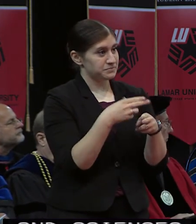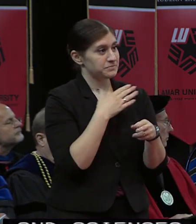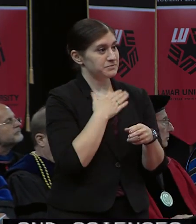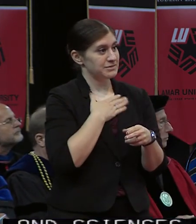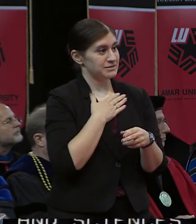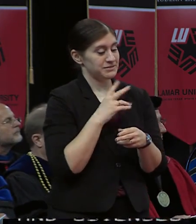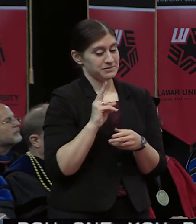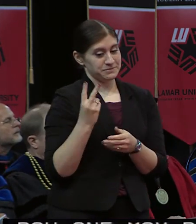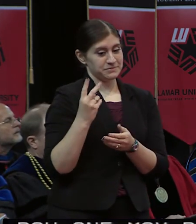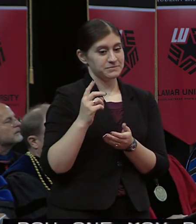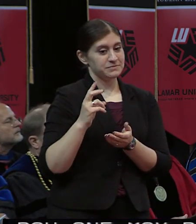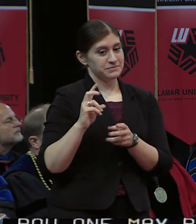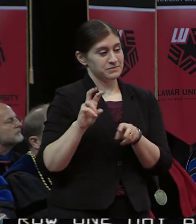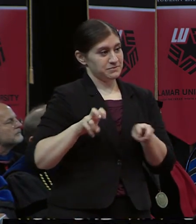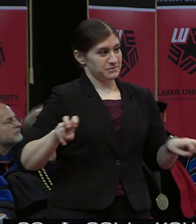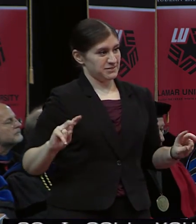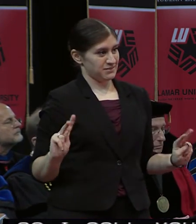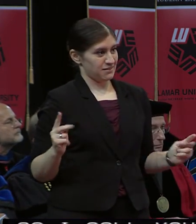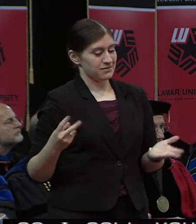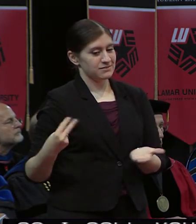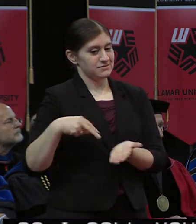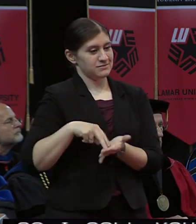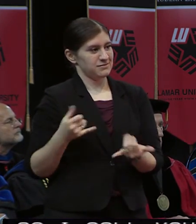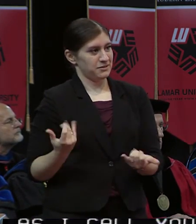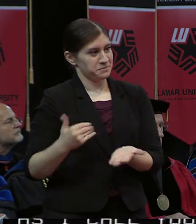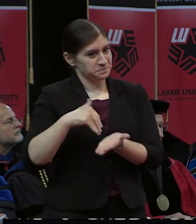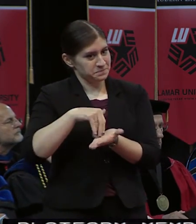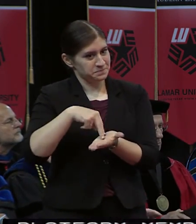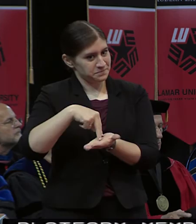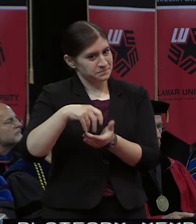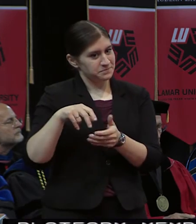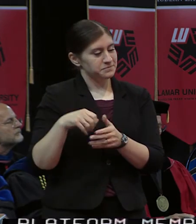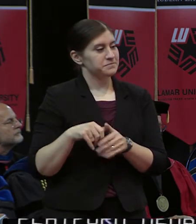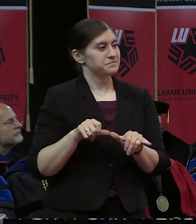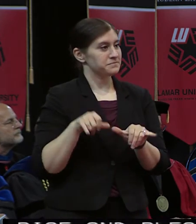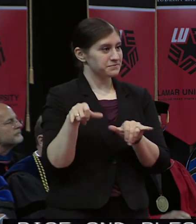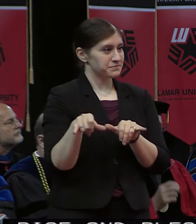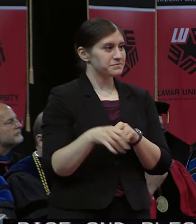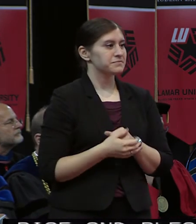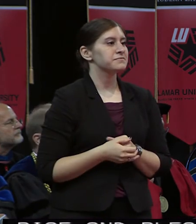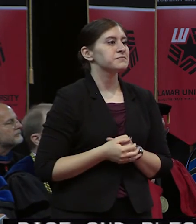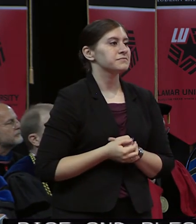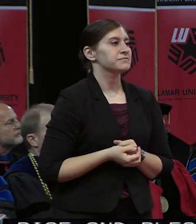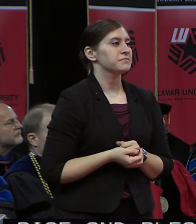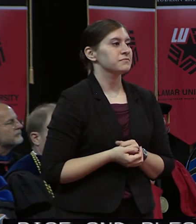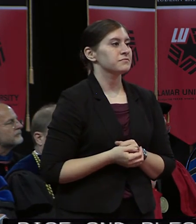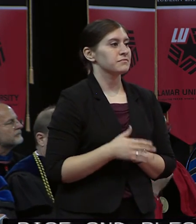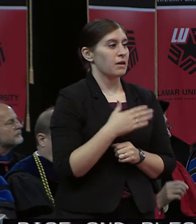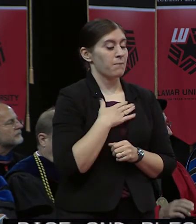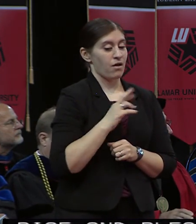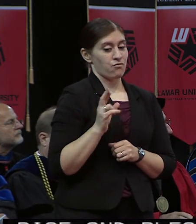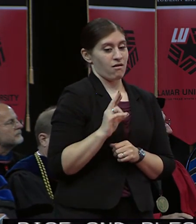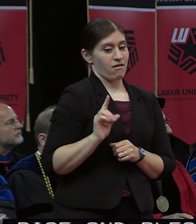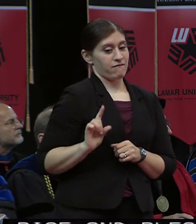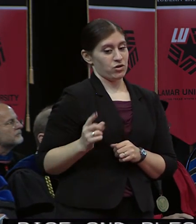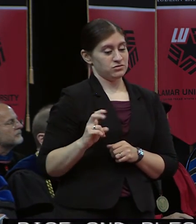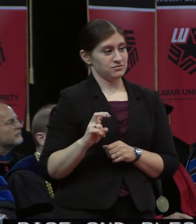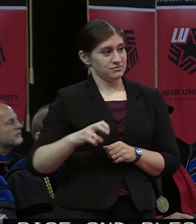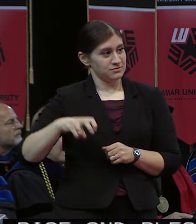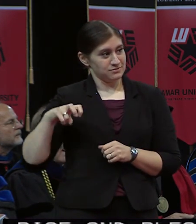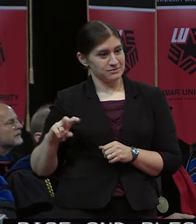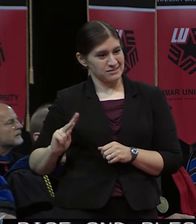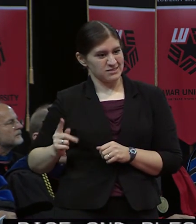the platform members in row two now rise and please remain standing? To my right, in row